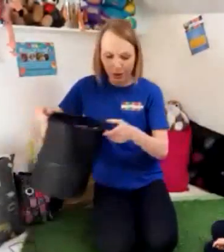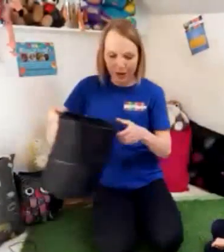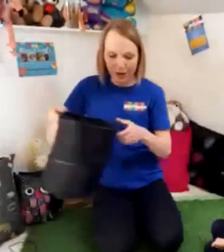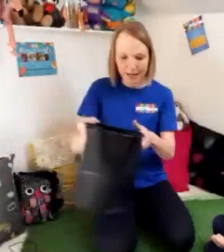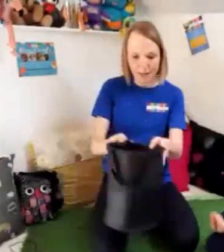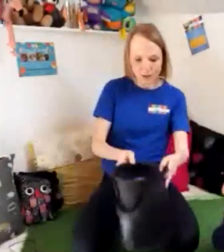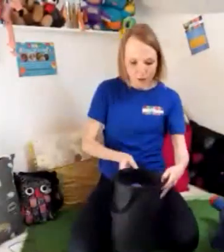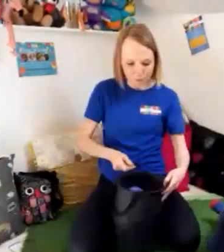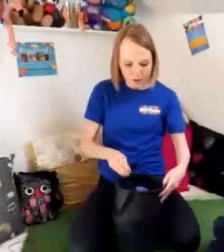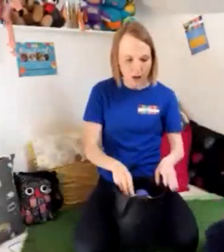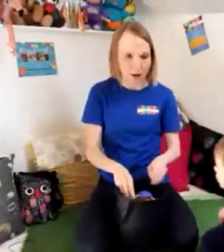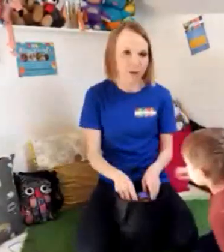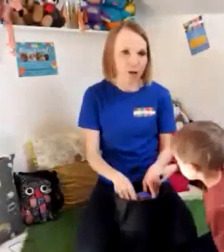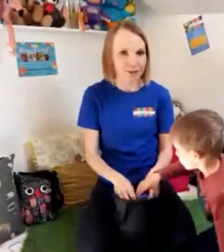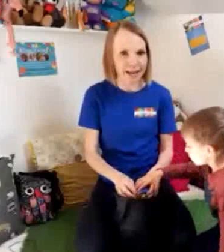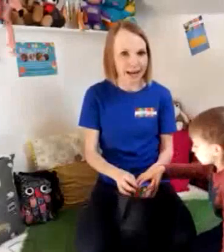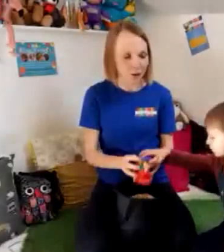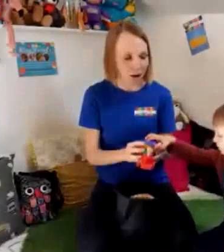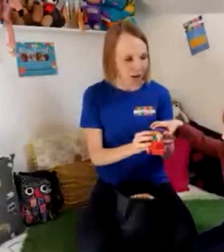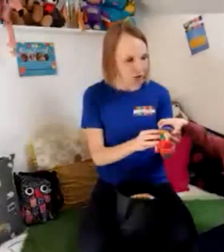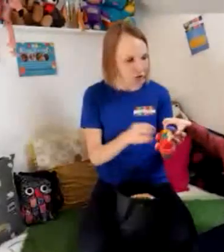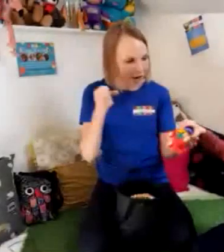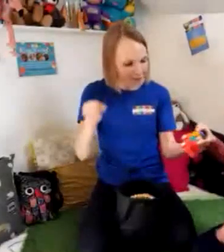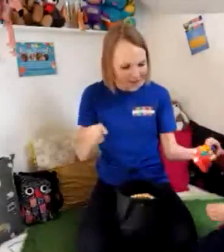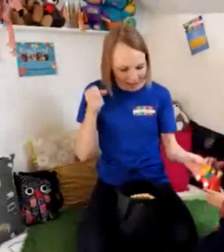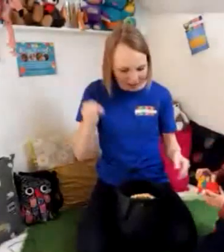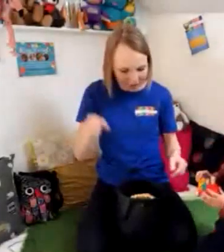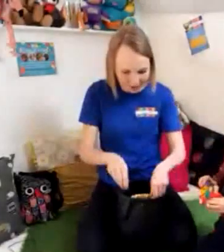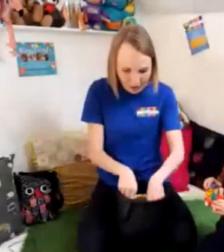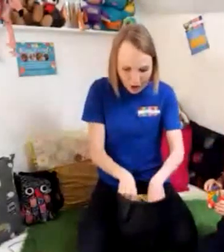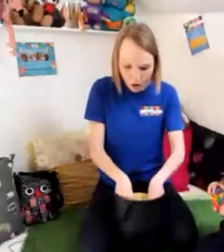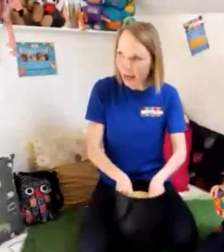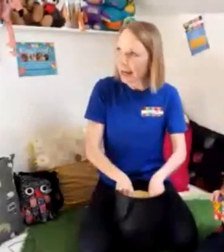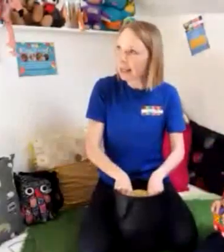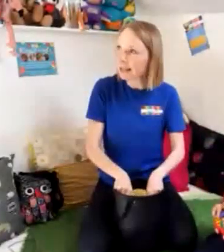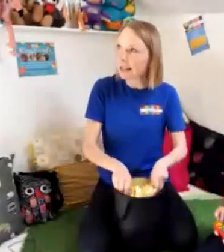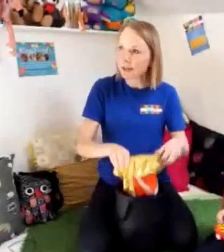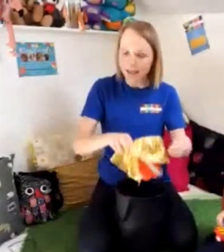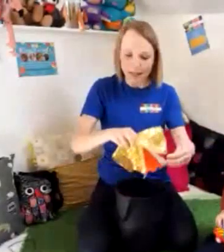in here then. So first, I forgot to get out our little train, didn't I, Harris? Okay, let's see who's in here.